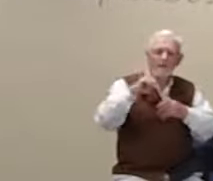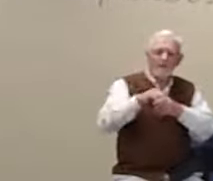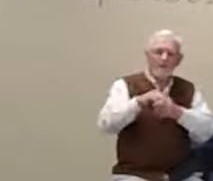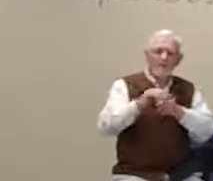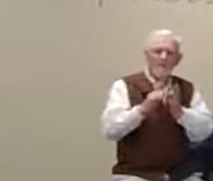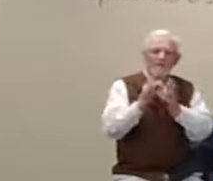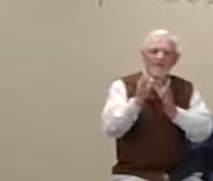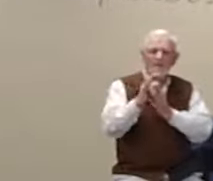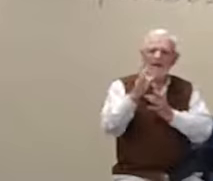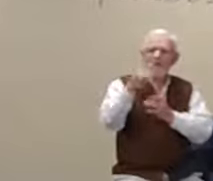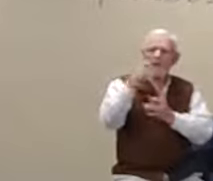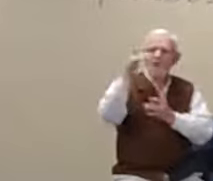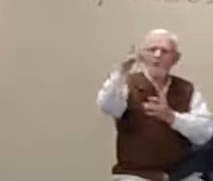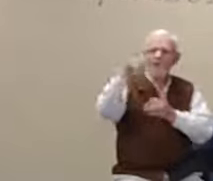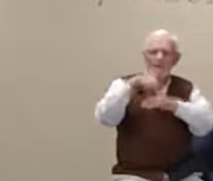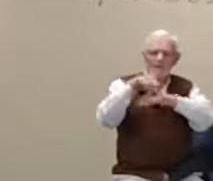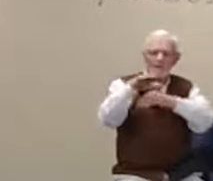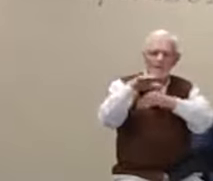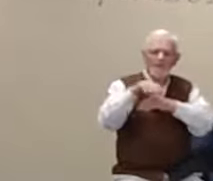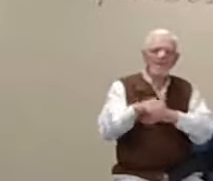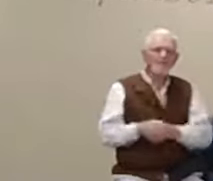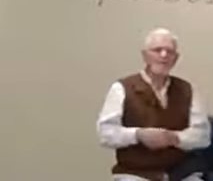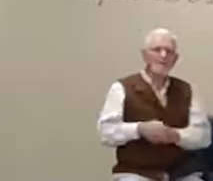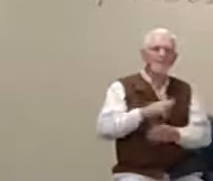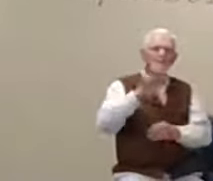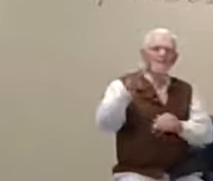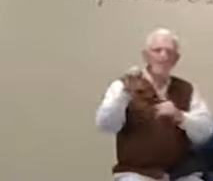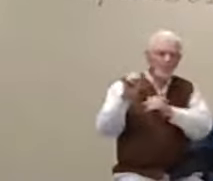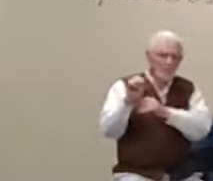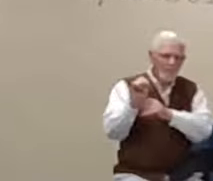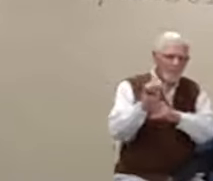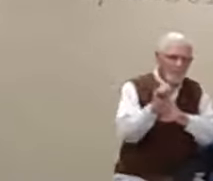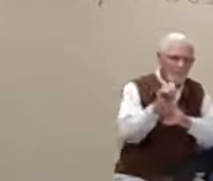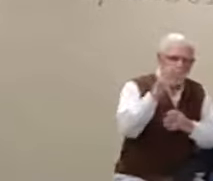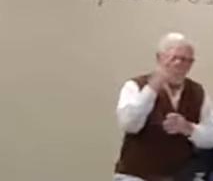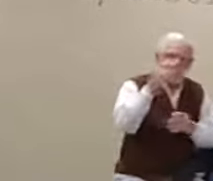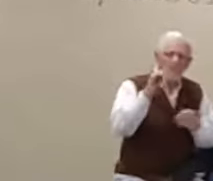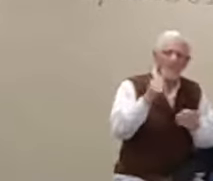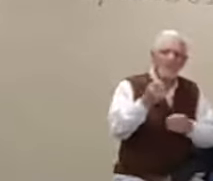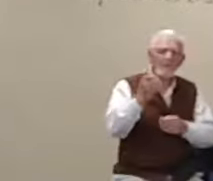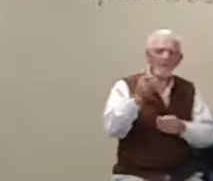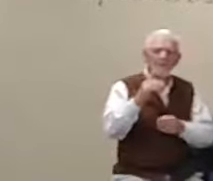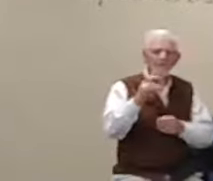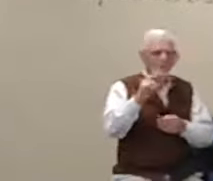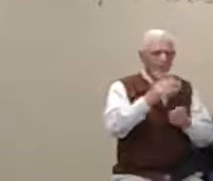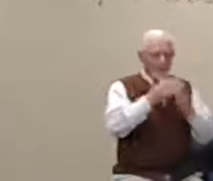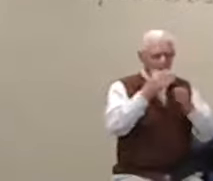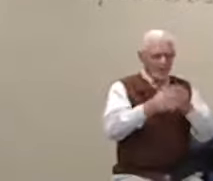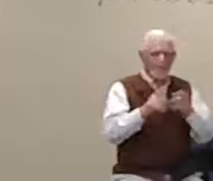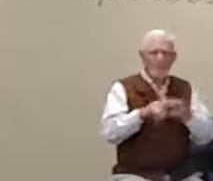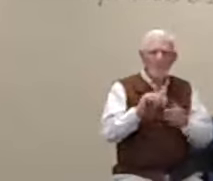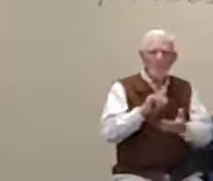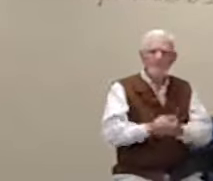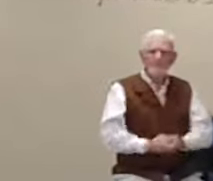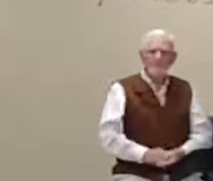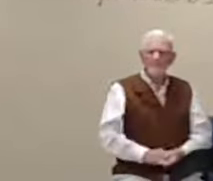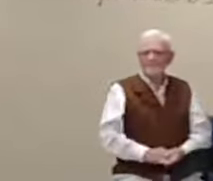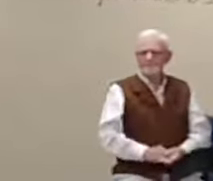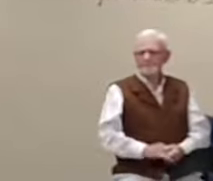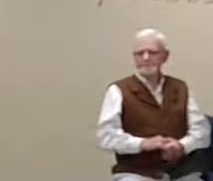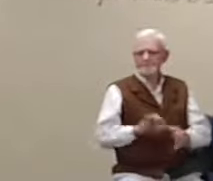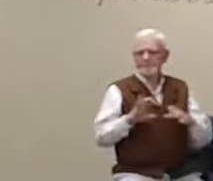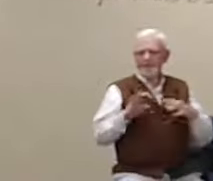sent. It's going to take an entire eternity to get to know God because there's no end to it. Amen? I